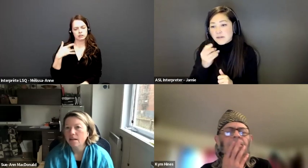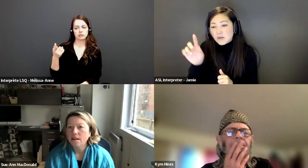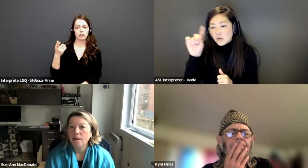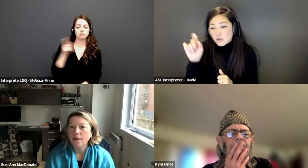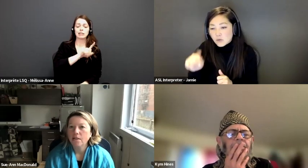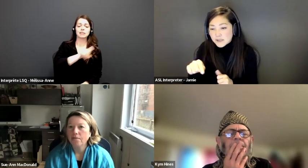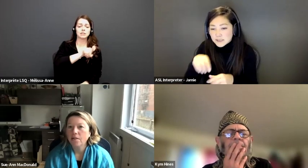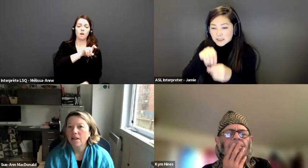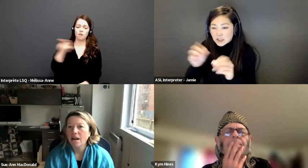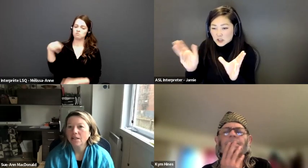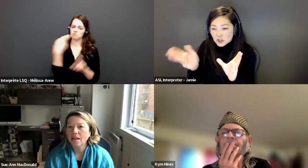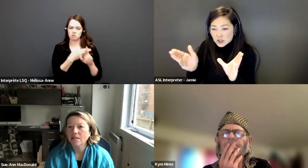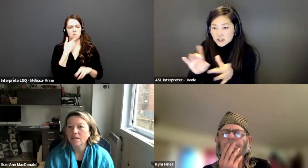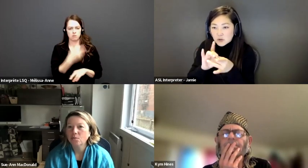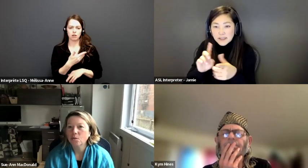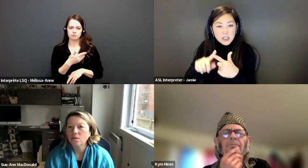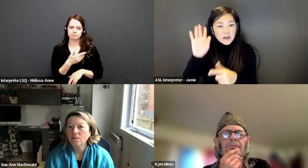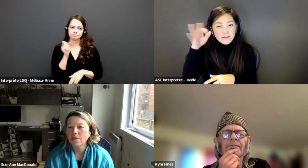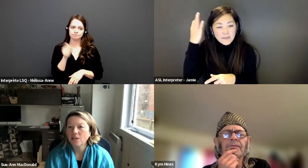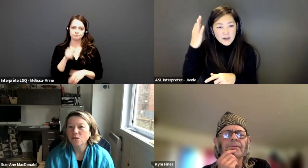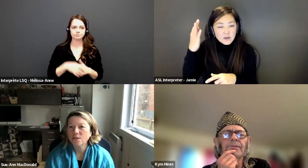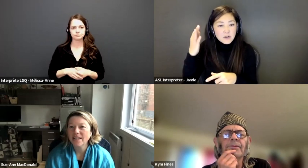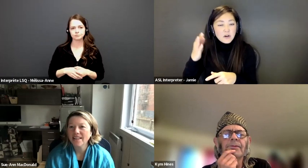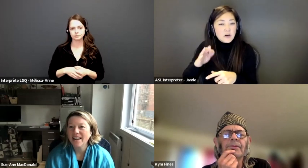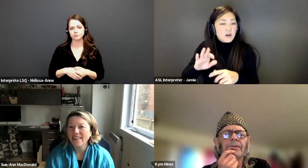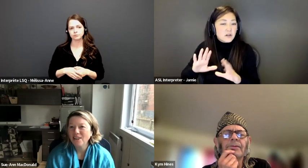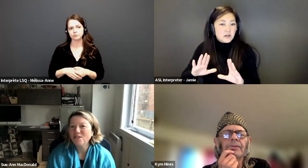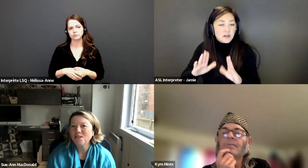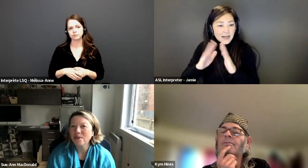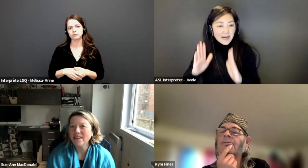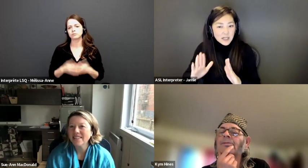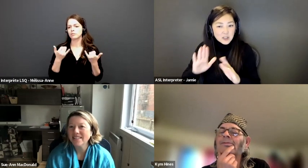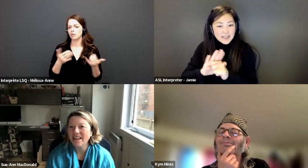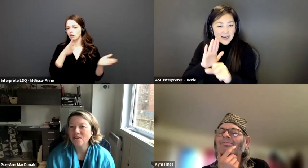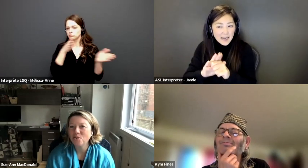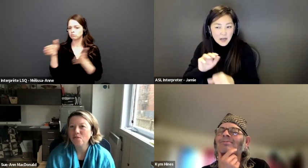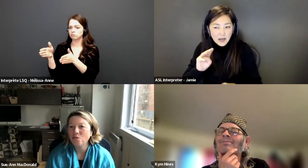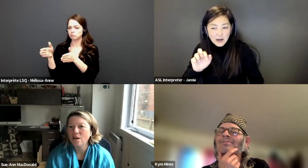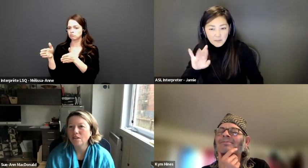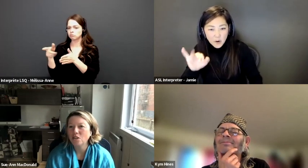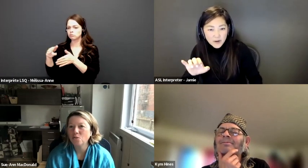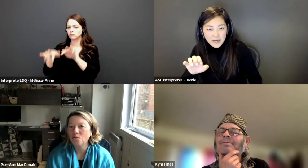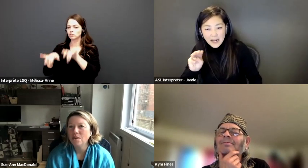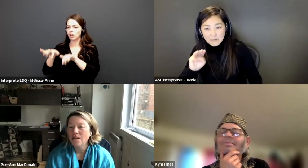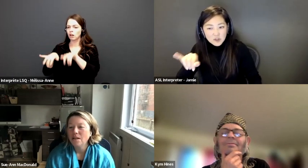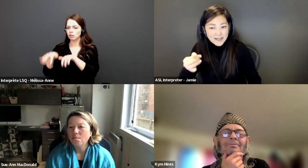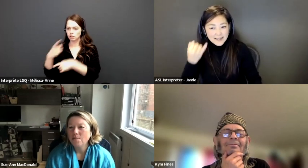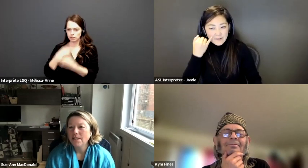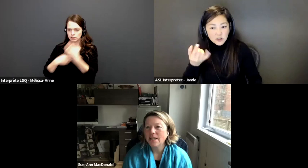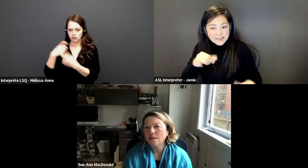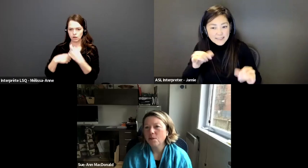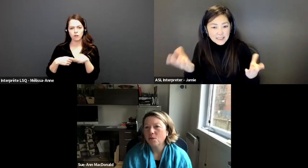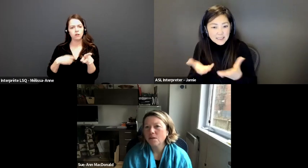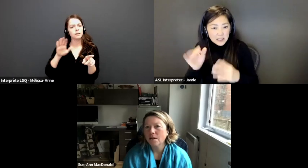chat around the federal housing advocate's role. Marie-Josée, I think you're still with us. I don't know if you wanted to